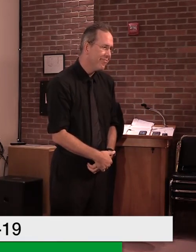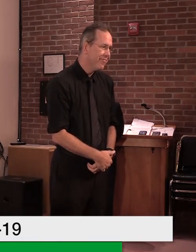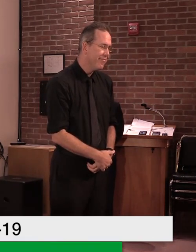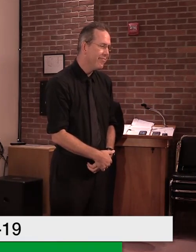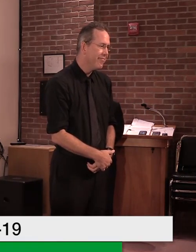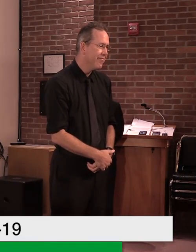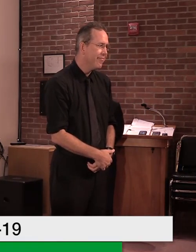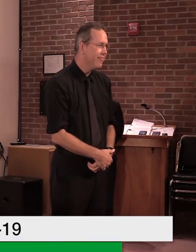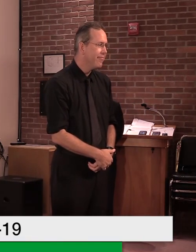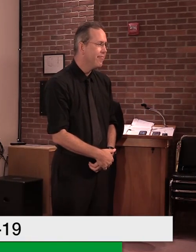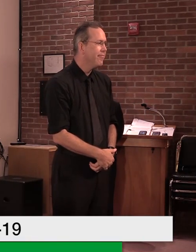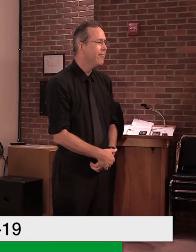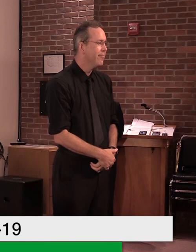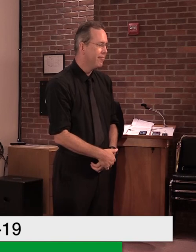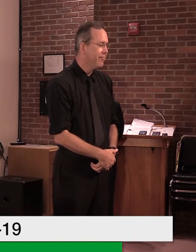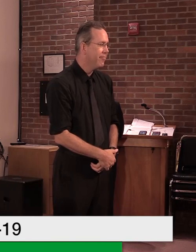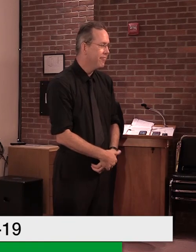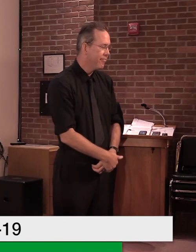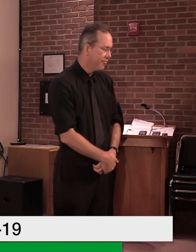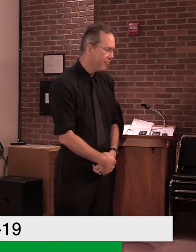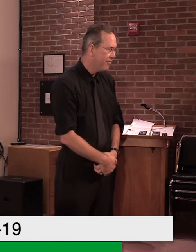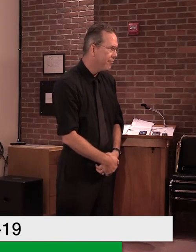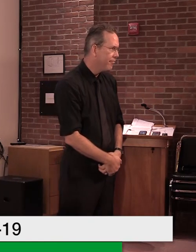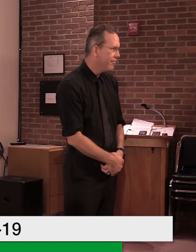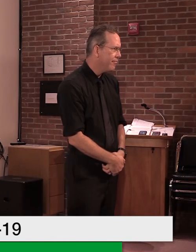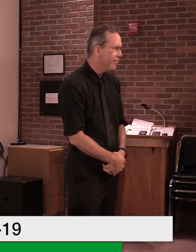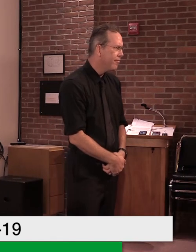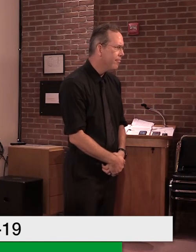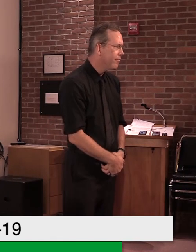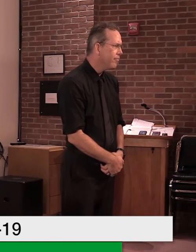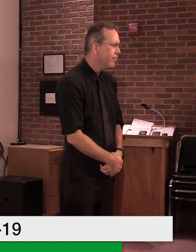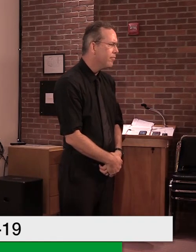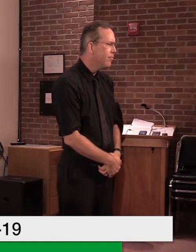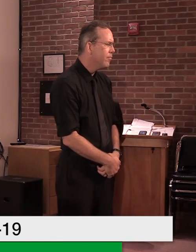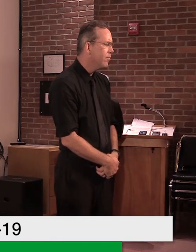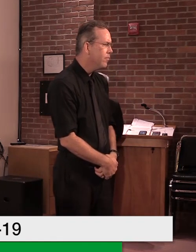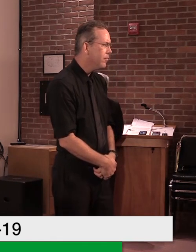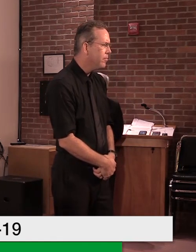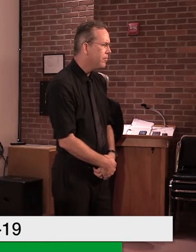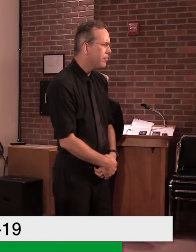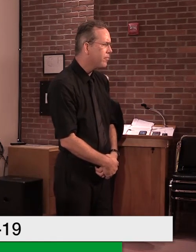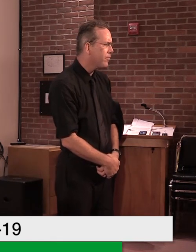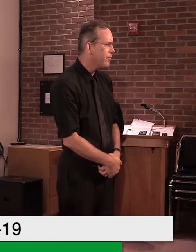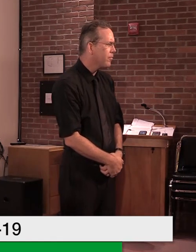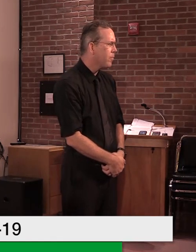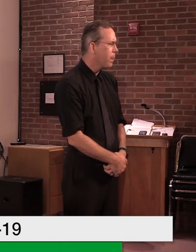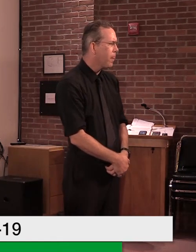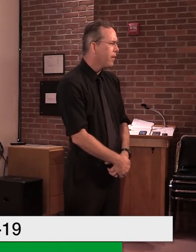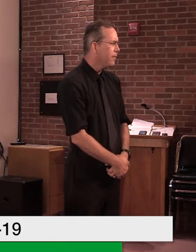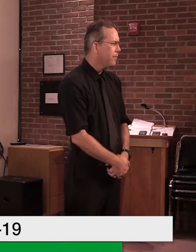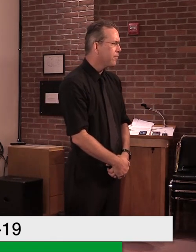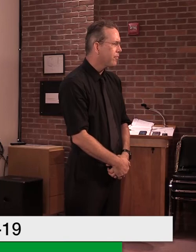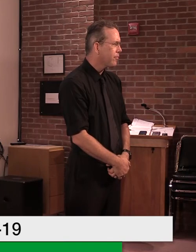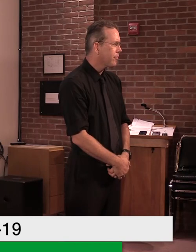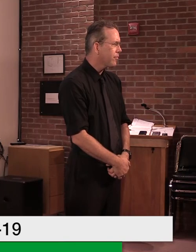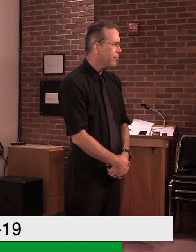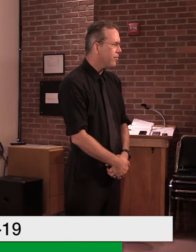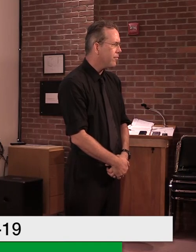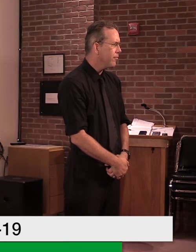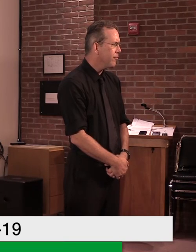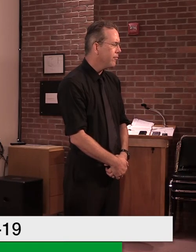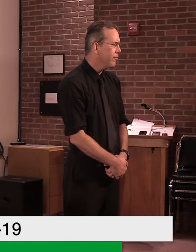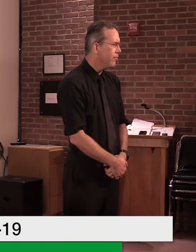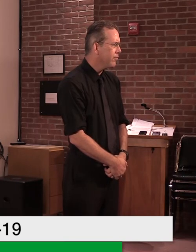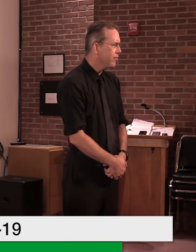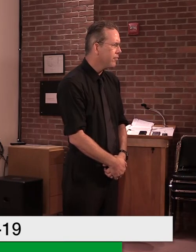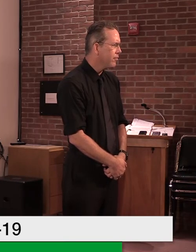Yes, good morning. I'm just wondering I realize this is an educational piece primarily, but what are the